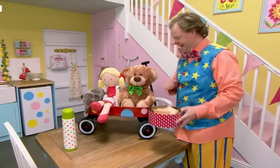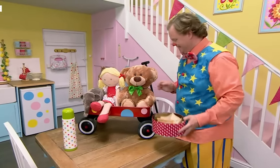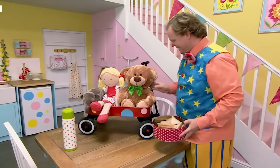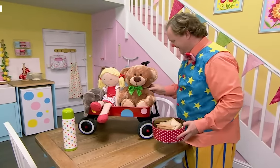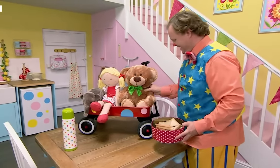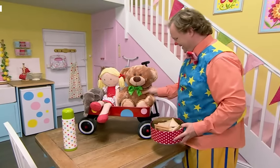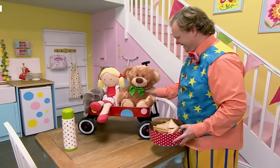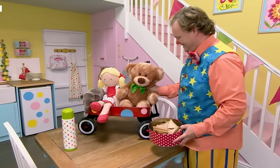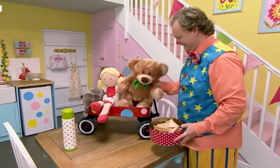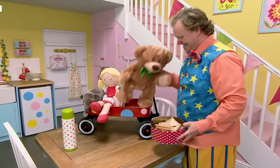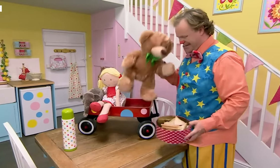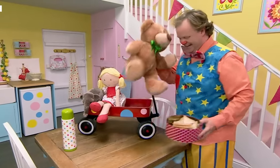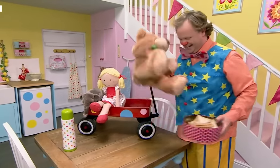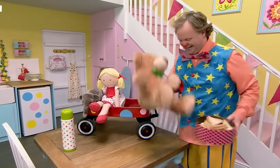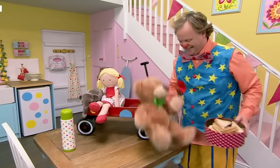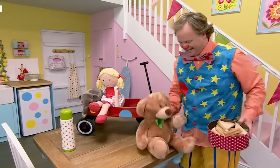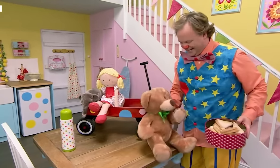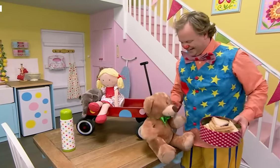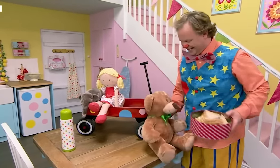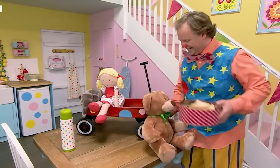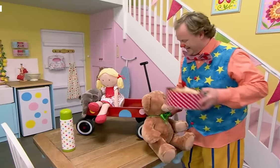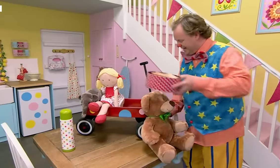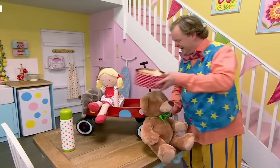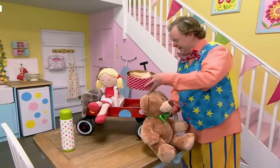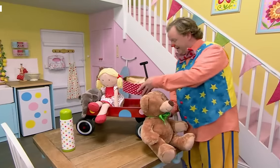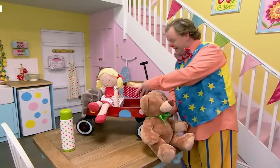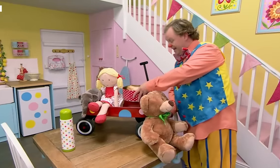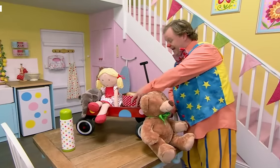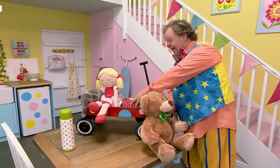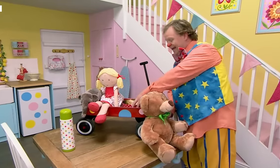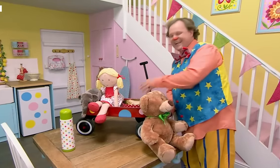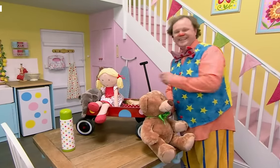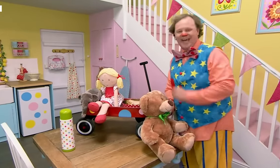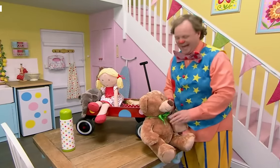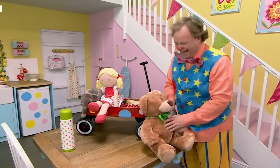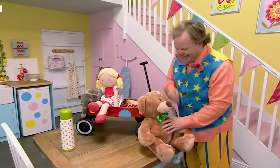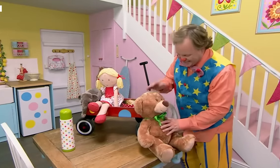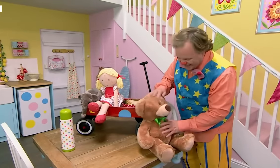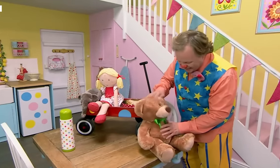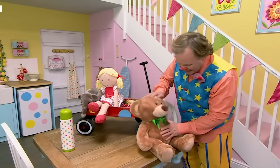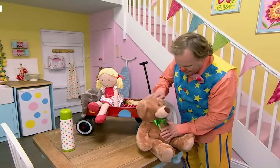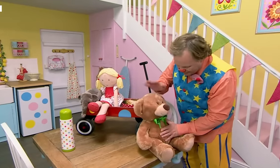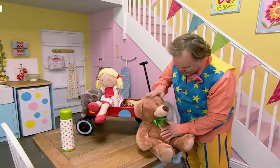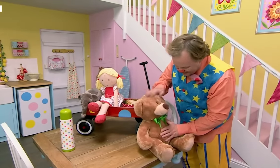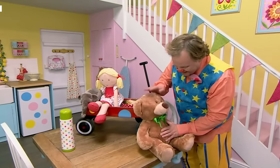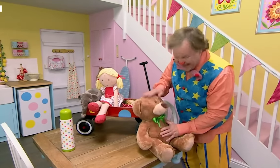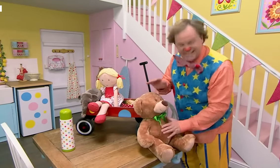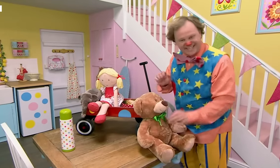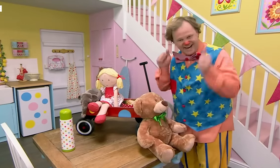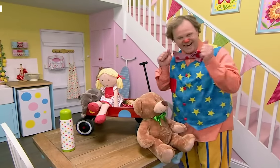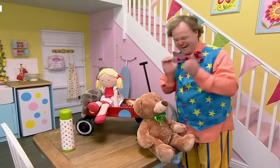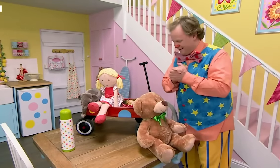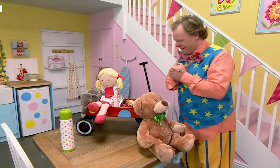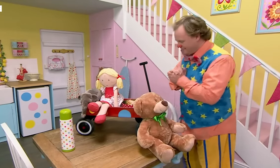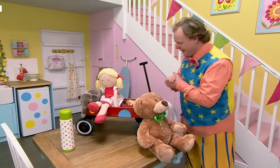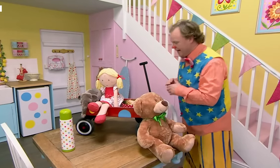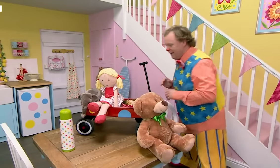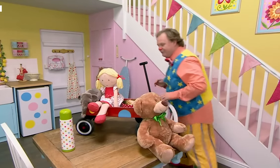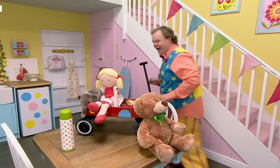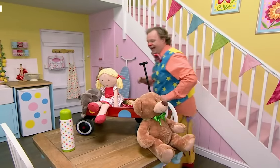Wait. Teddy. Are you going to leave Teddy behind? Yes, he can come on the picnic next time.